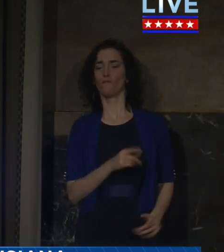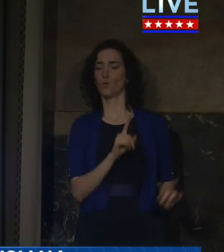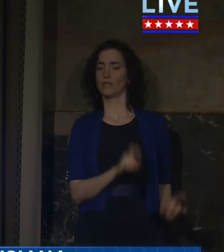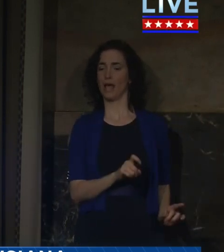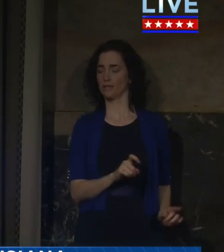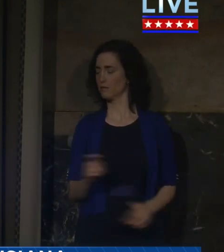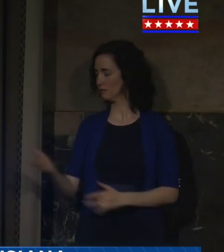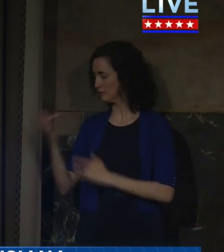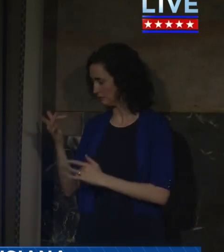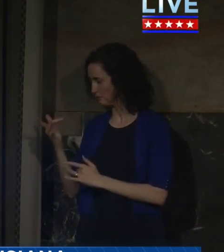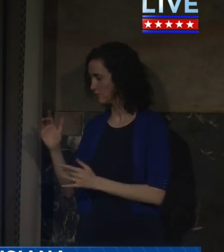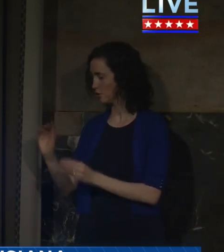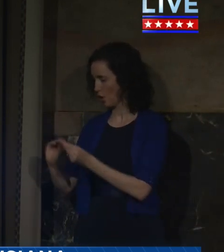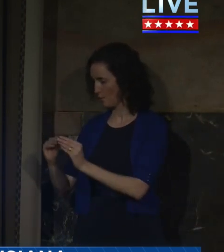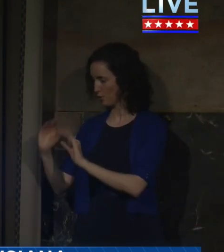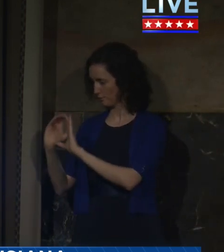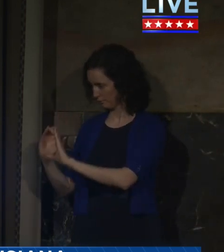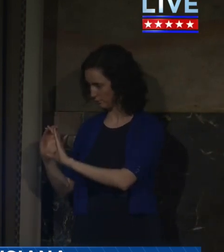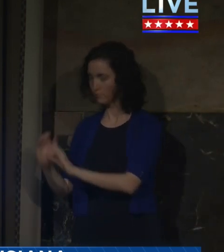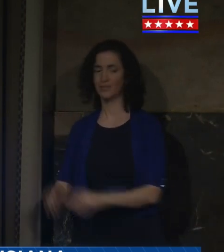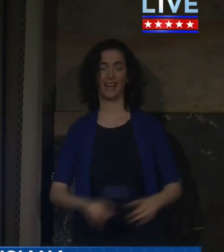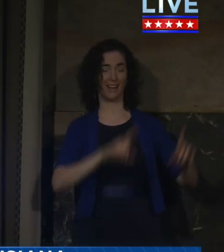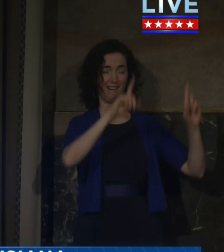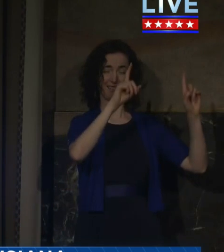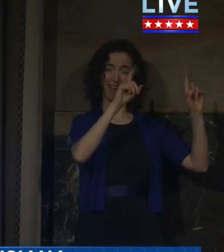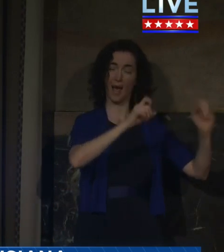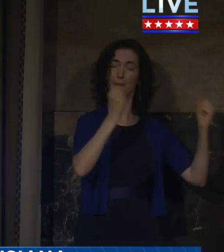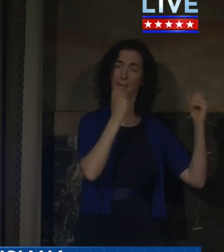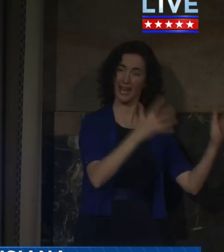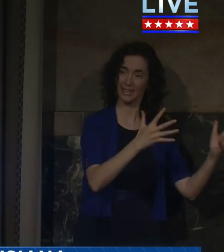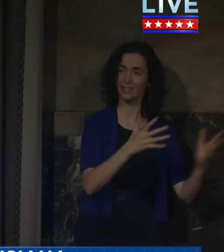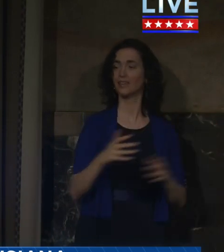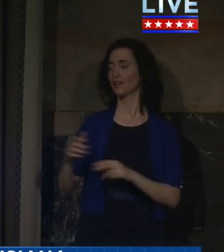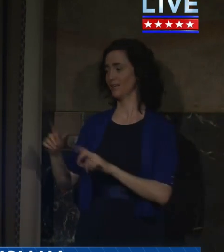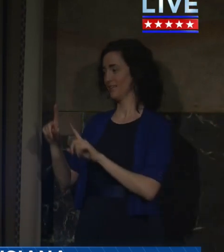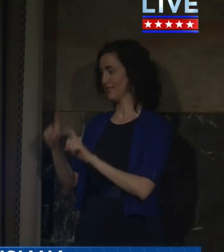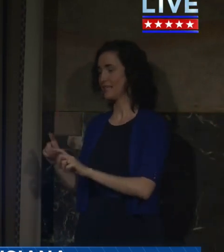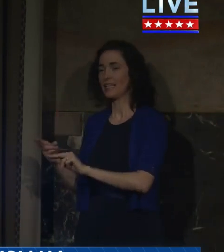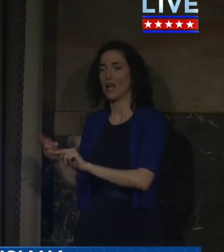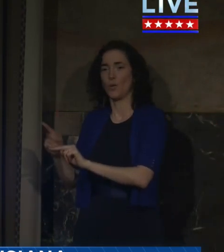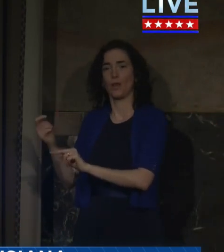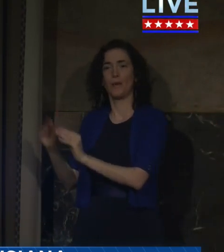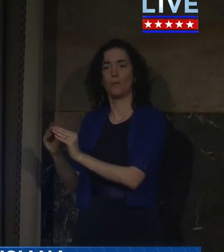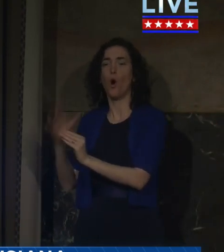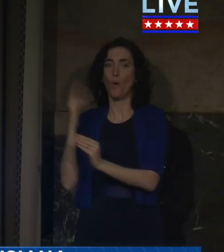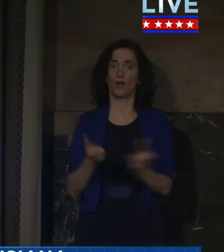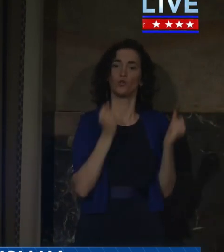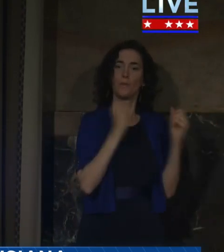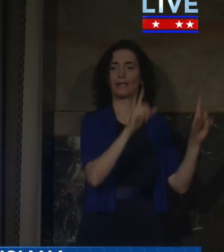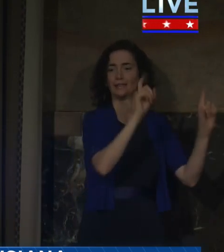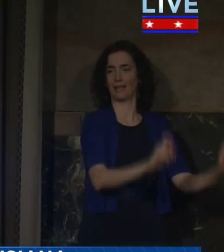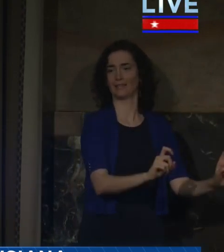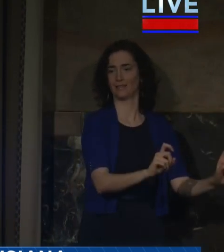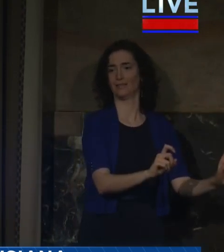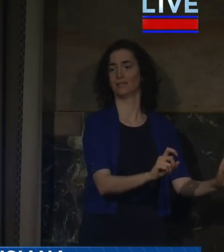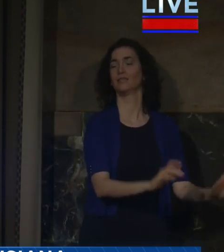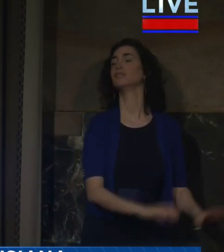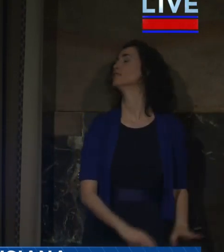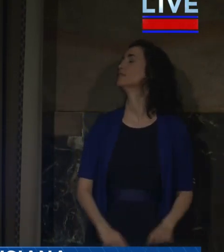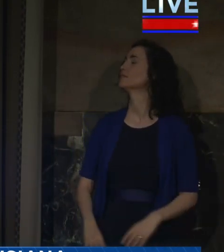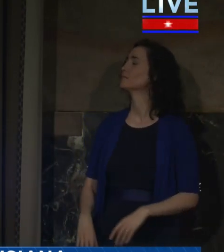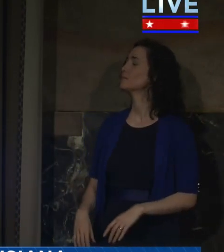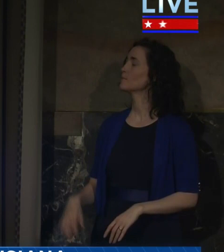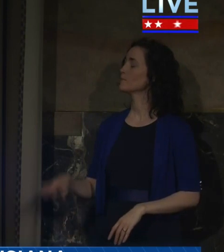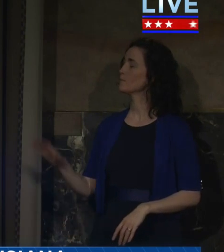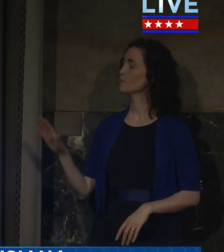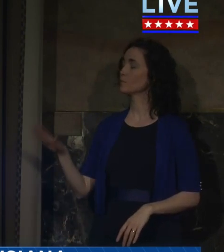those lines, as we continue to have more testing, I would expect that to be the case in multiple regions. When we turn to hospitalizations, we did